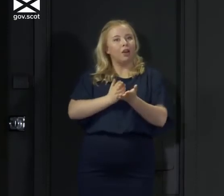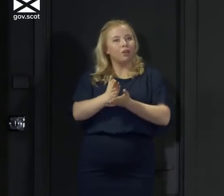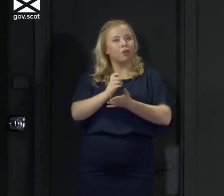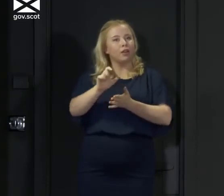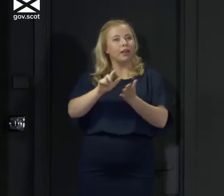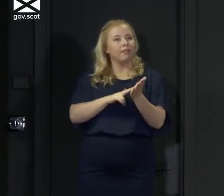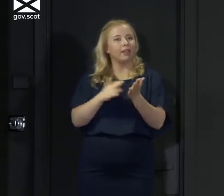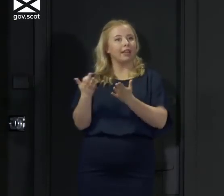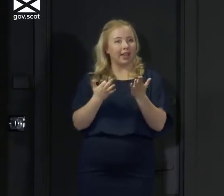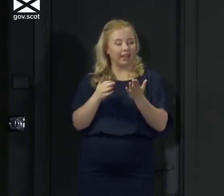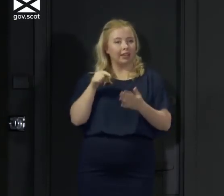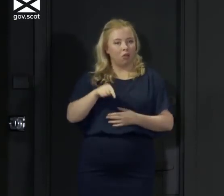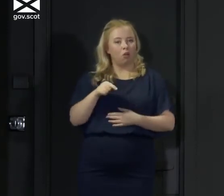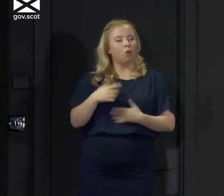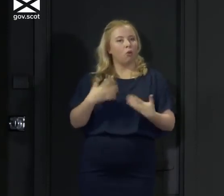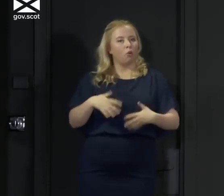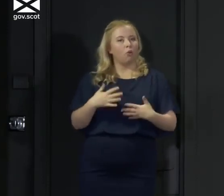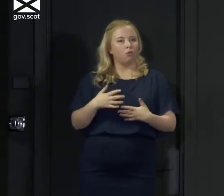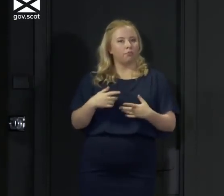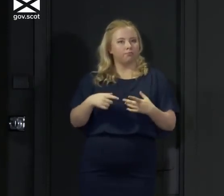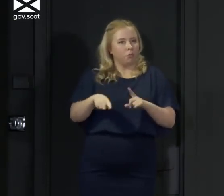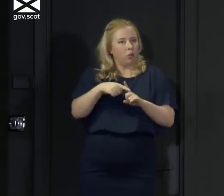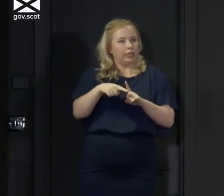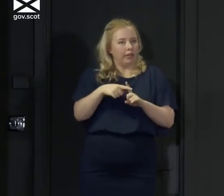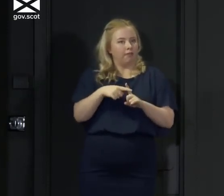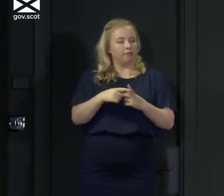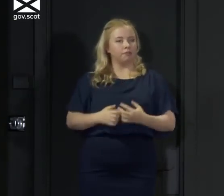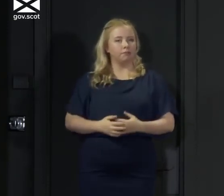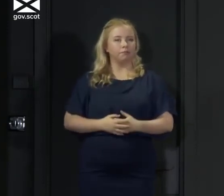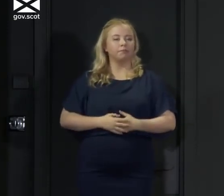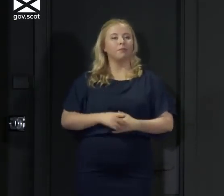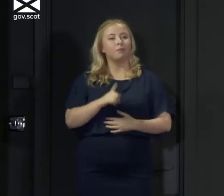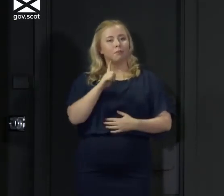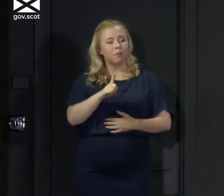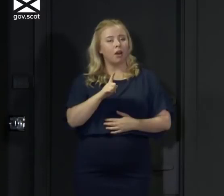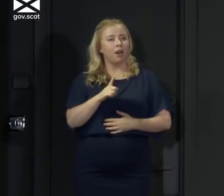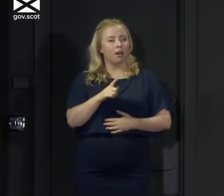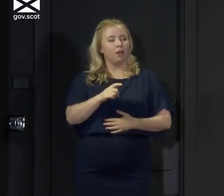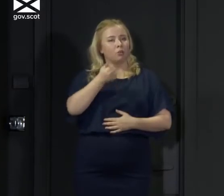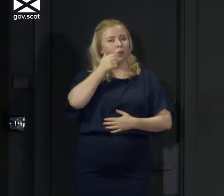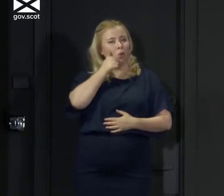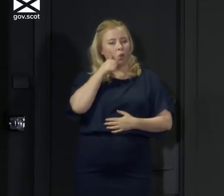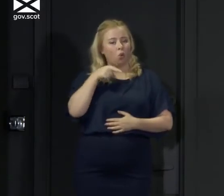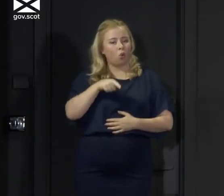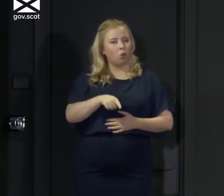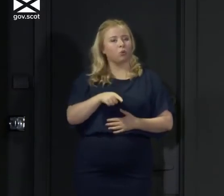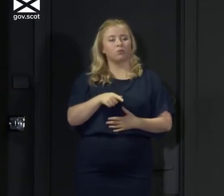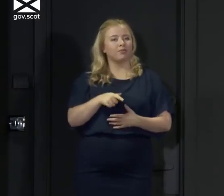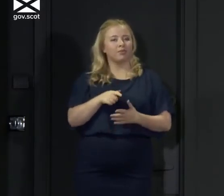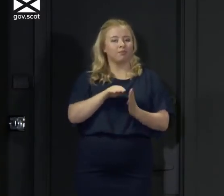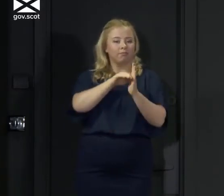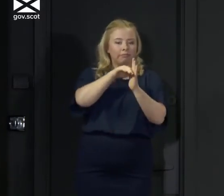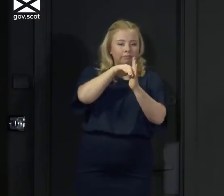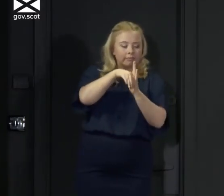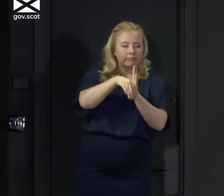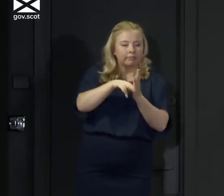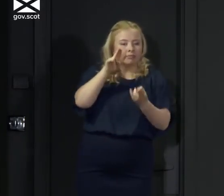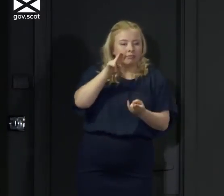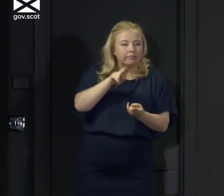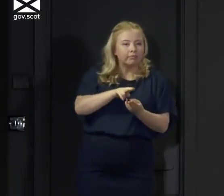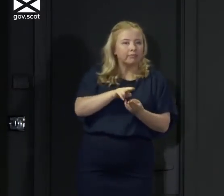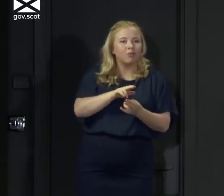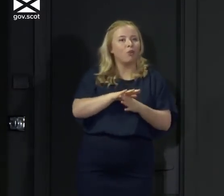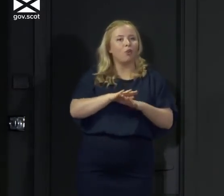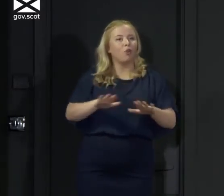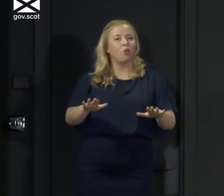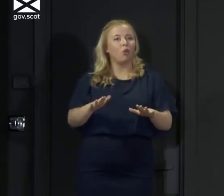virus. And that, of course, is clearly welcome. We know, however, that this will be no consolation whatsoever